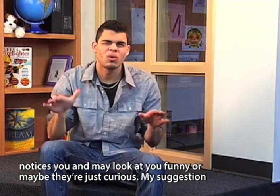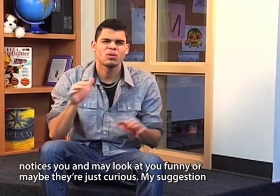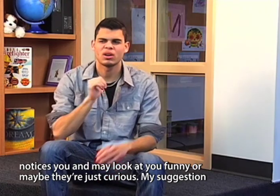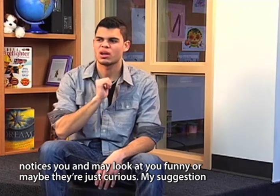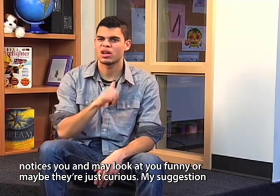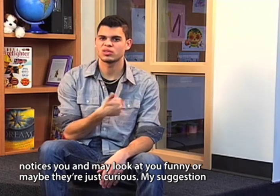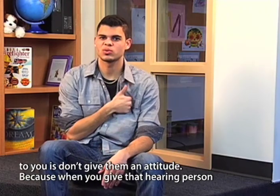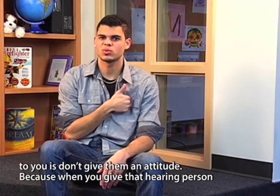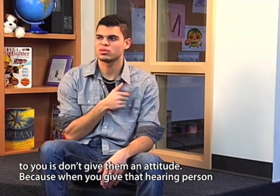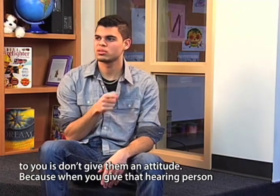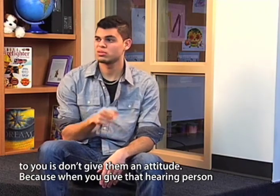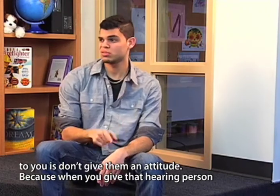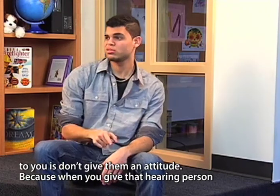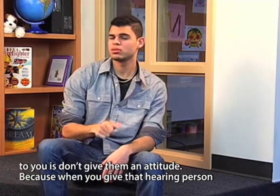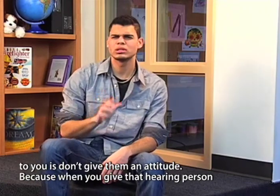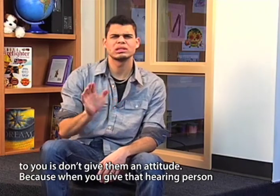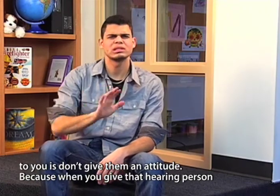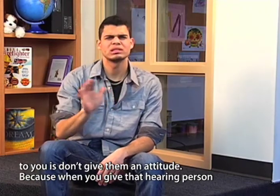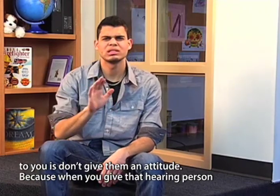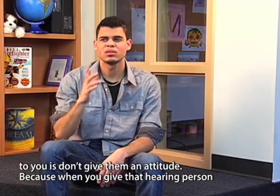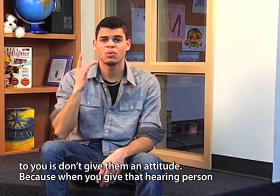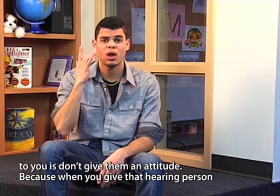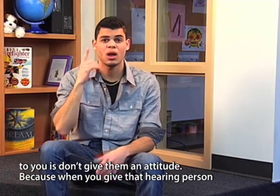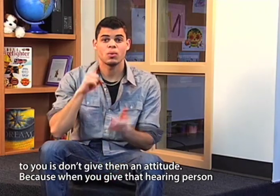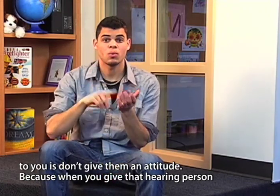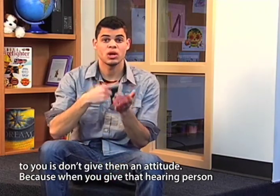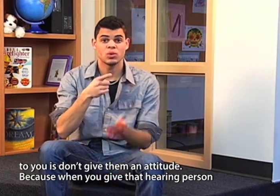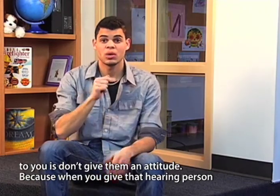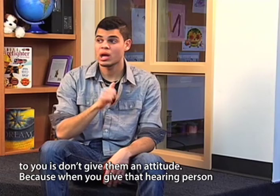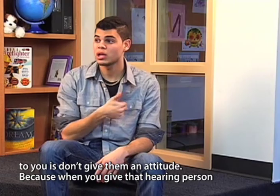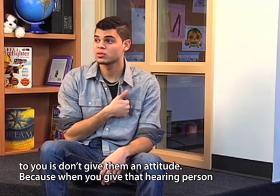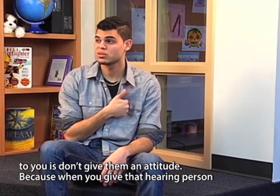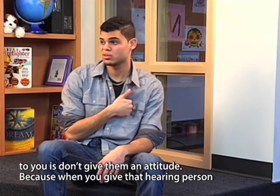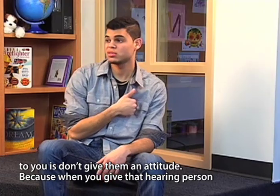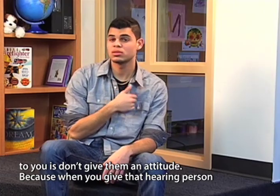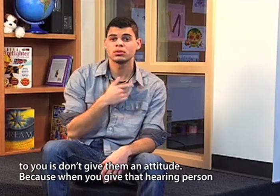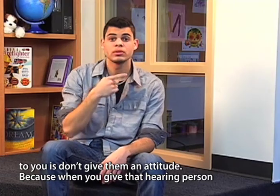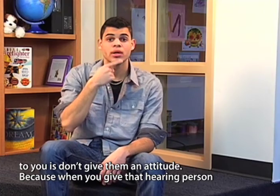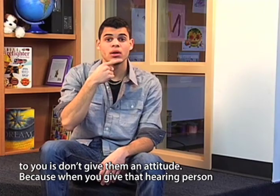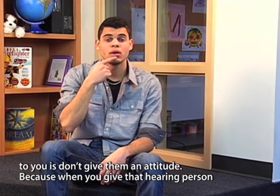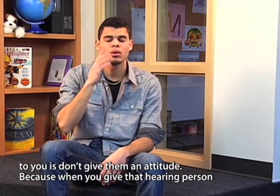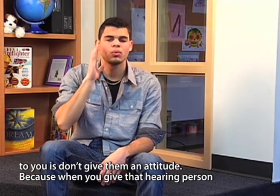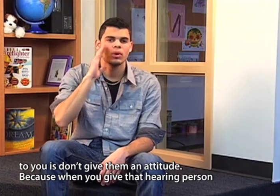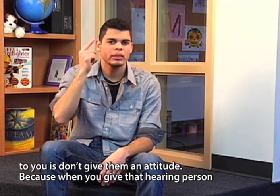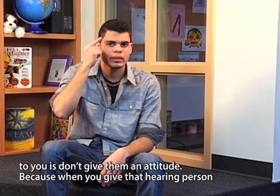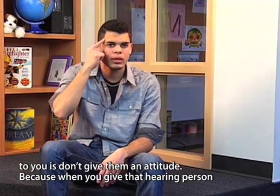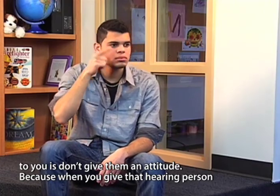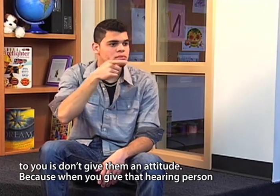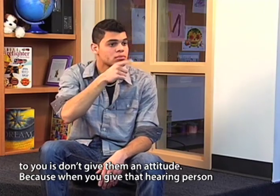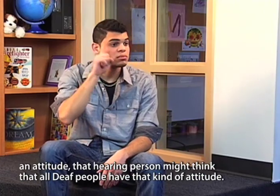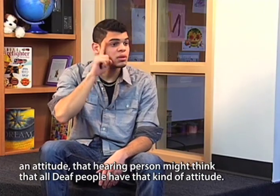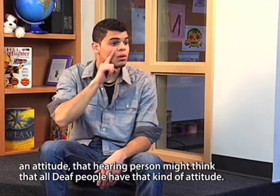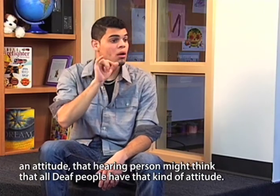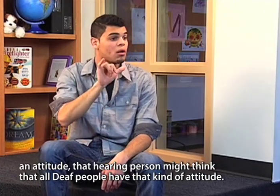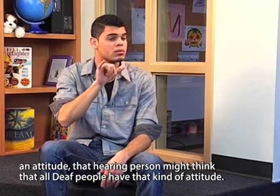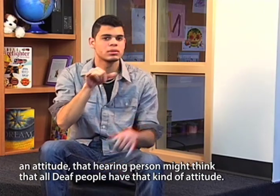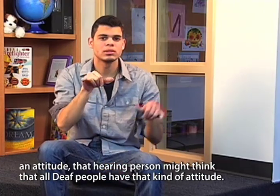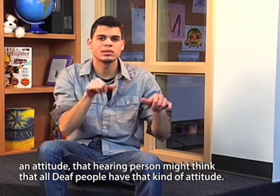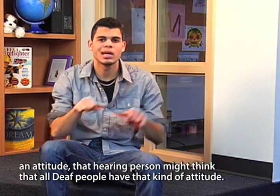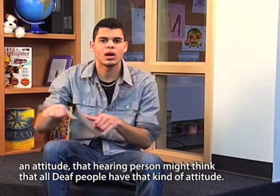My suggestion to you is don't give them an attitude. Because when you give that hearing person an attitude, that hearing person might